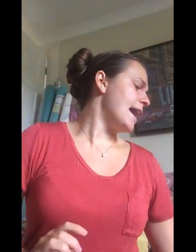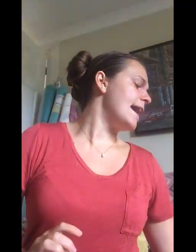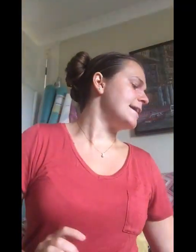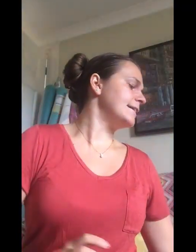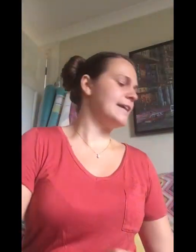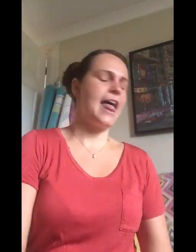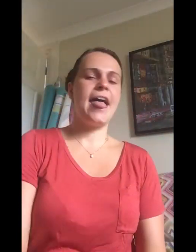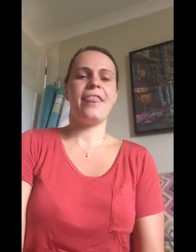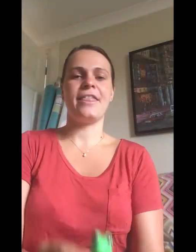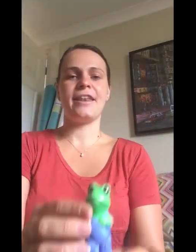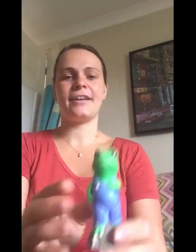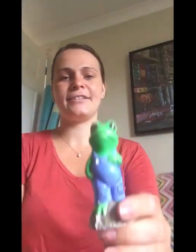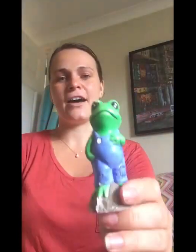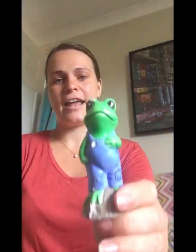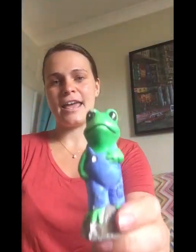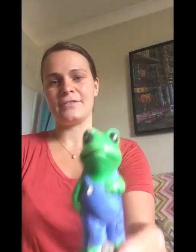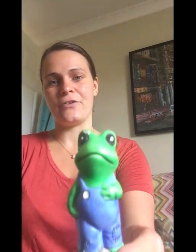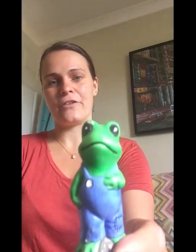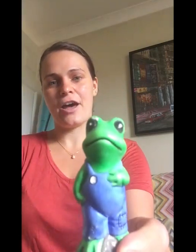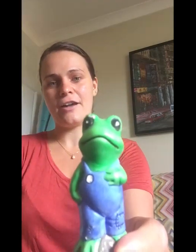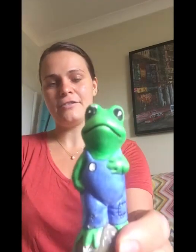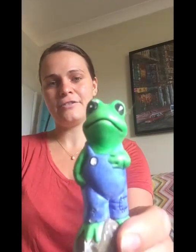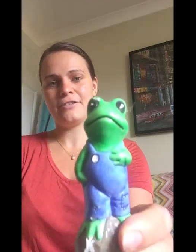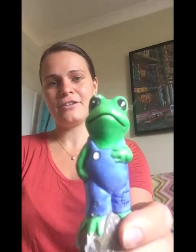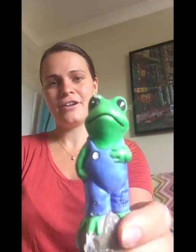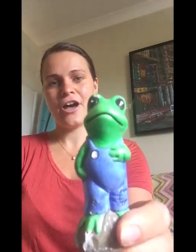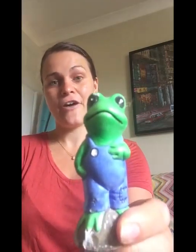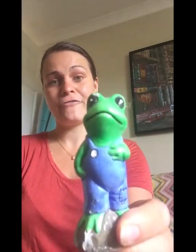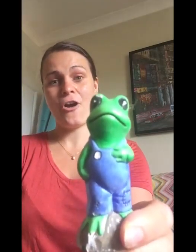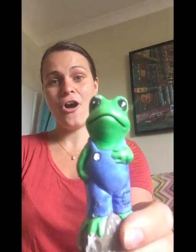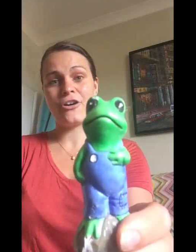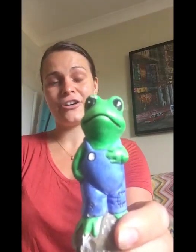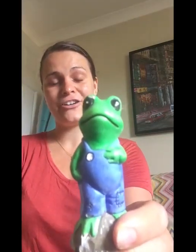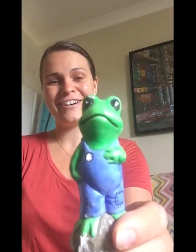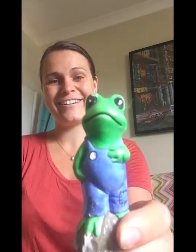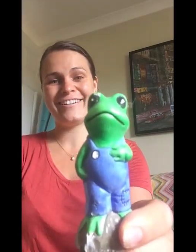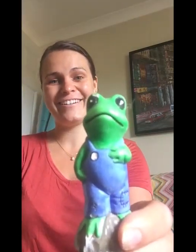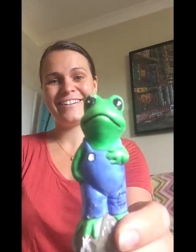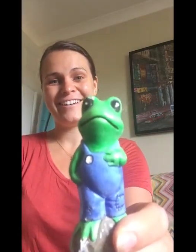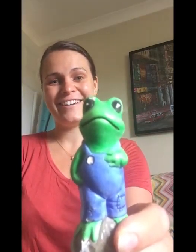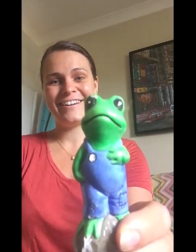Okay. The next sign is for a frog.